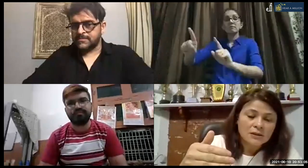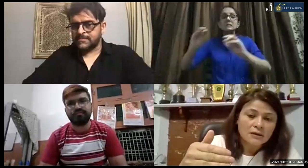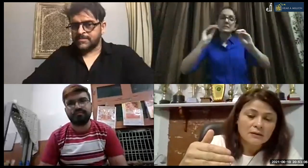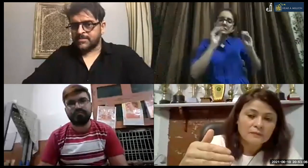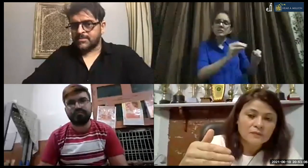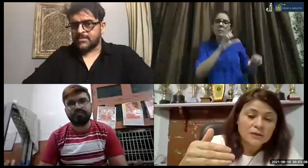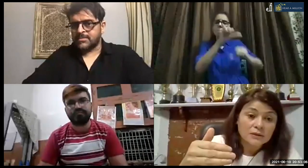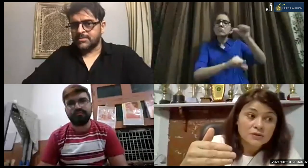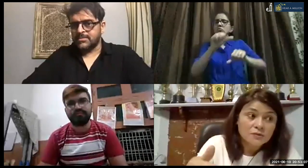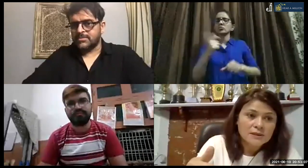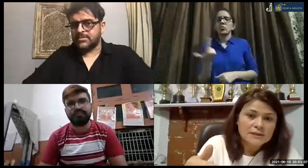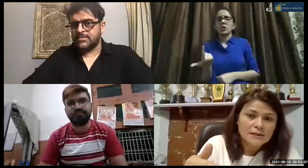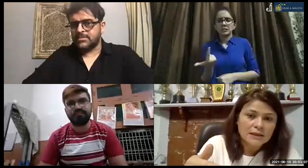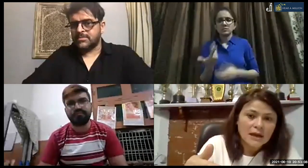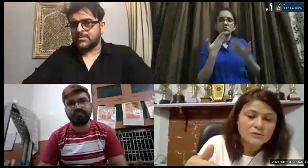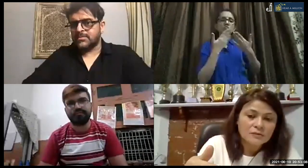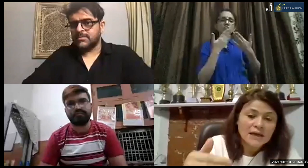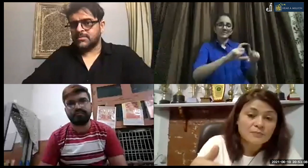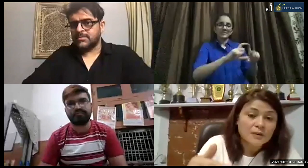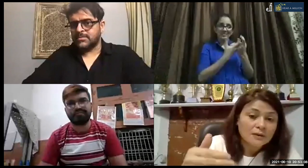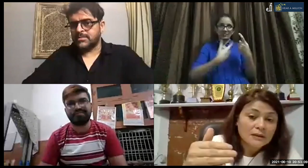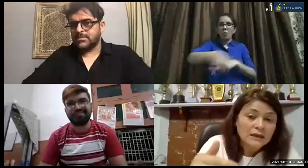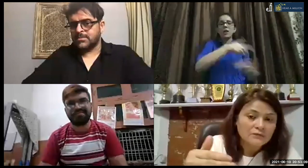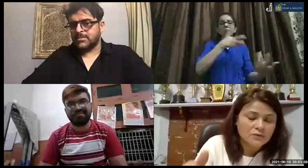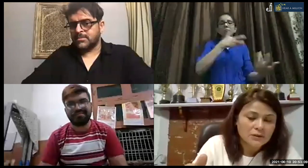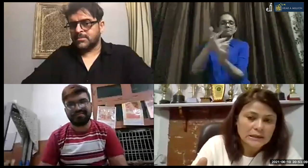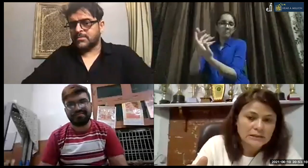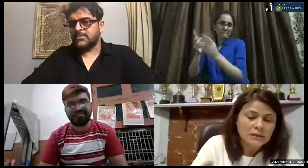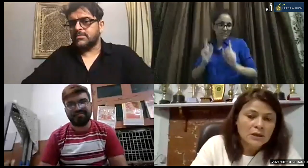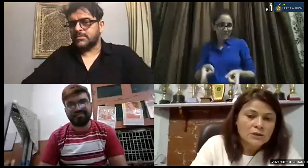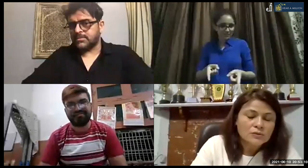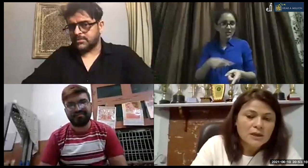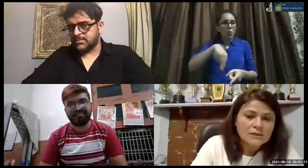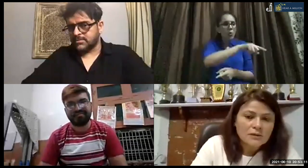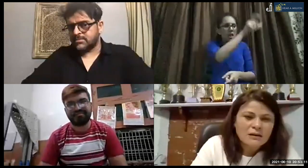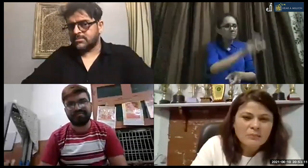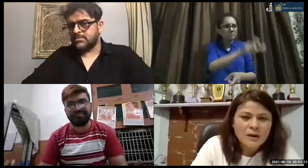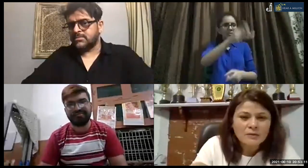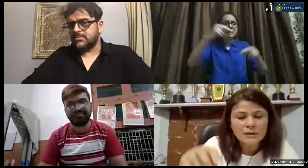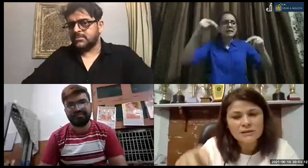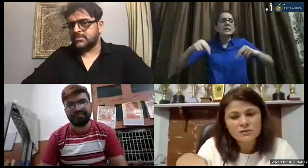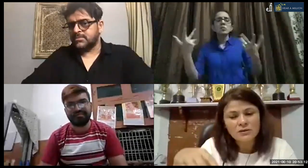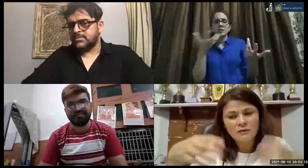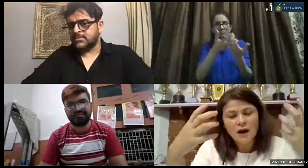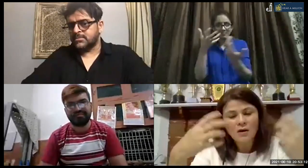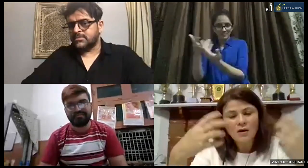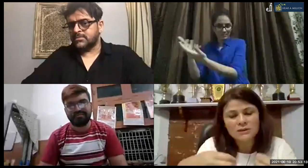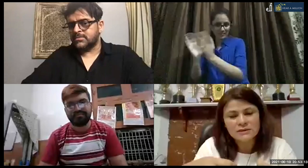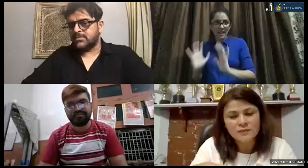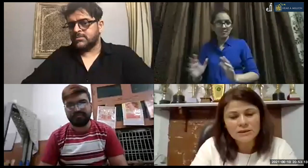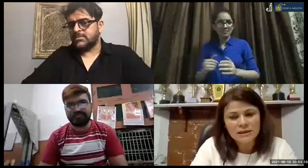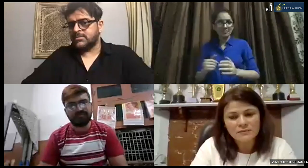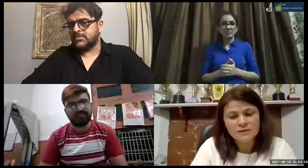teach students in the classroom as per the individual needs. So it's not about the history of